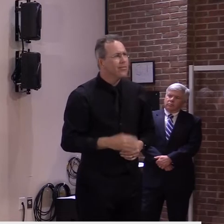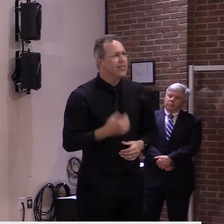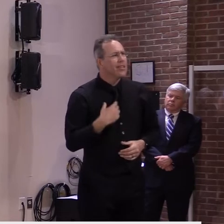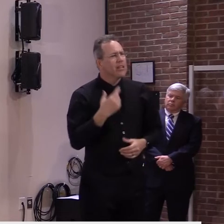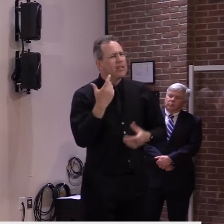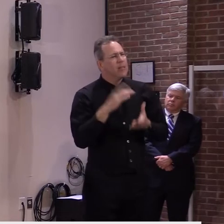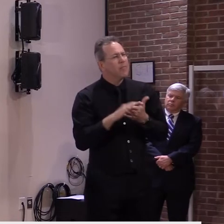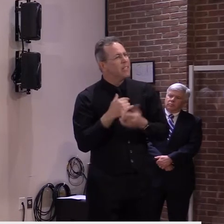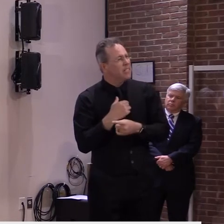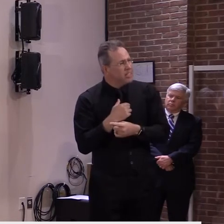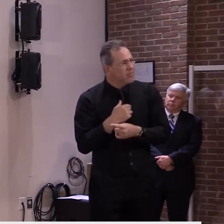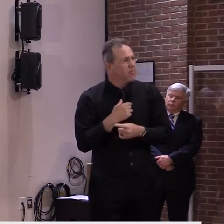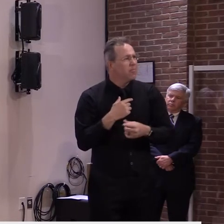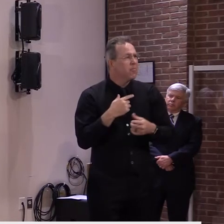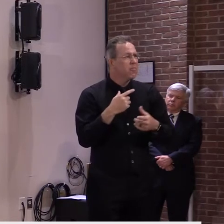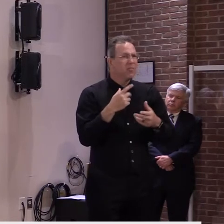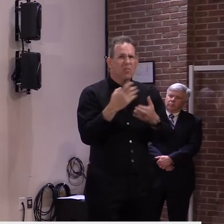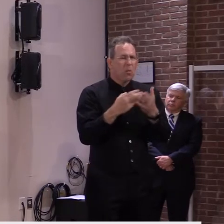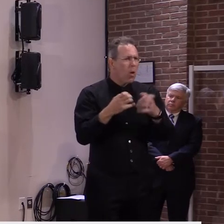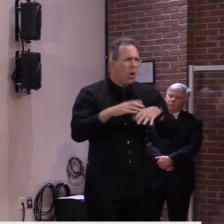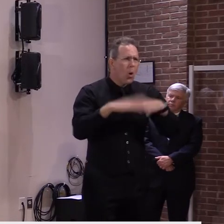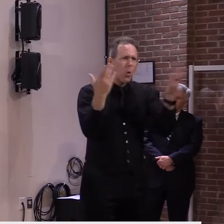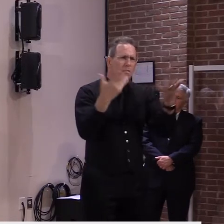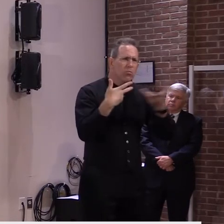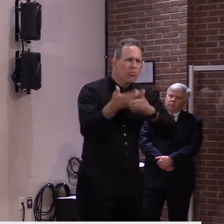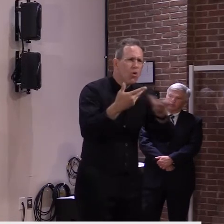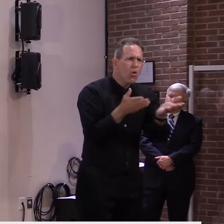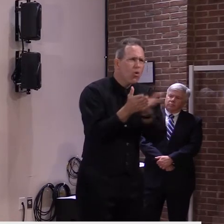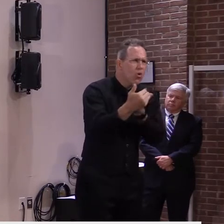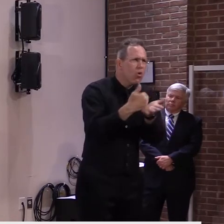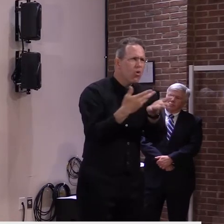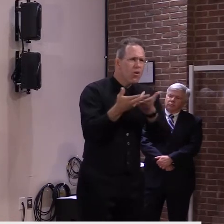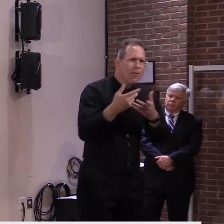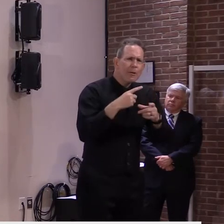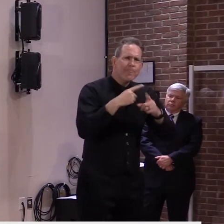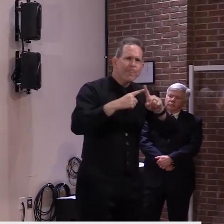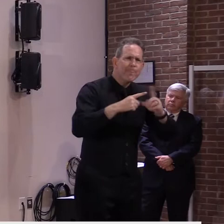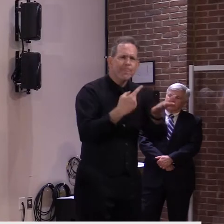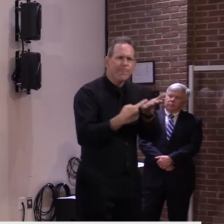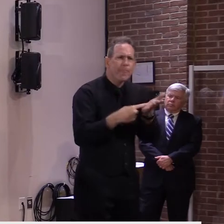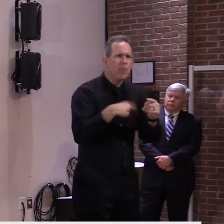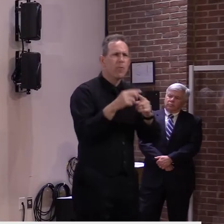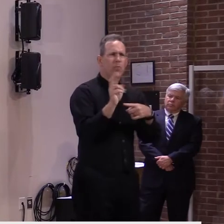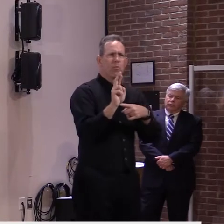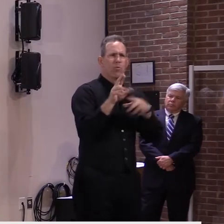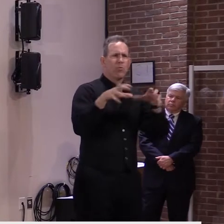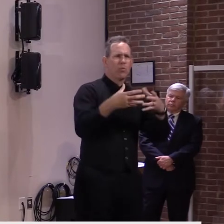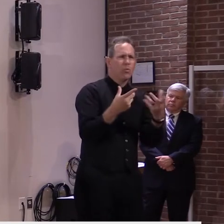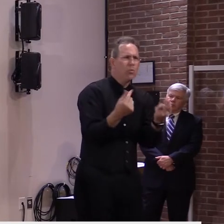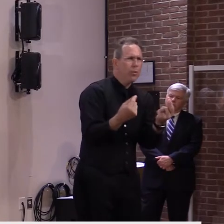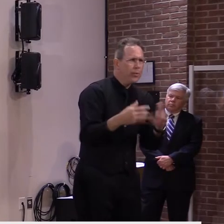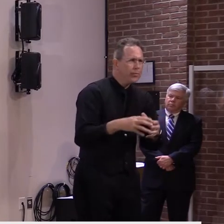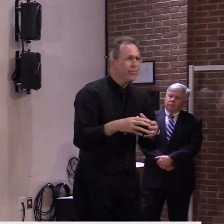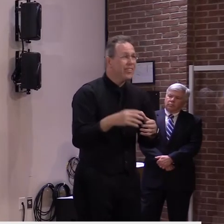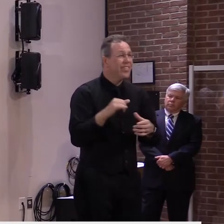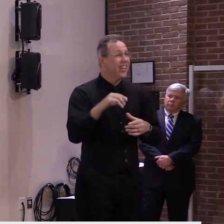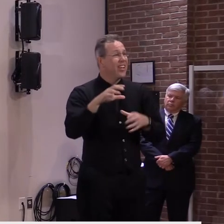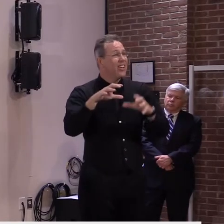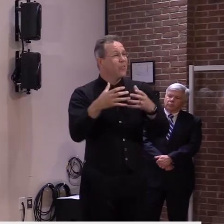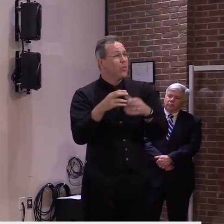stronger, but again, we'll have to see how far this ideology goes. And I've said it